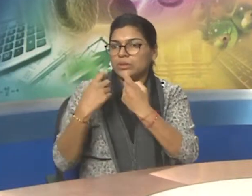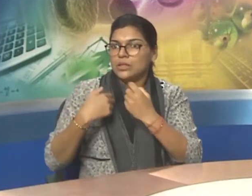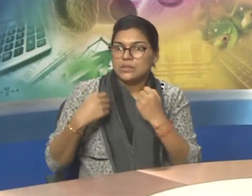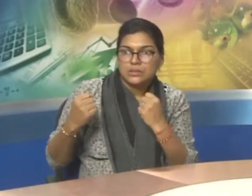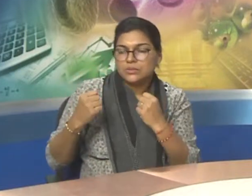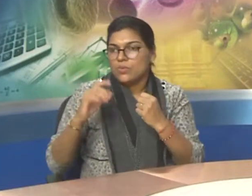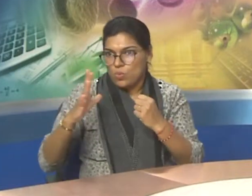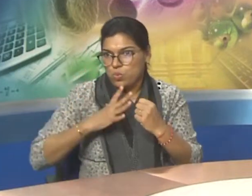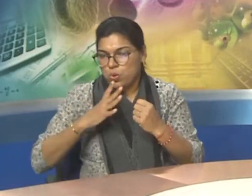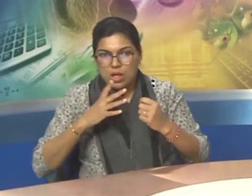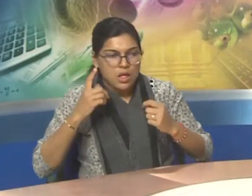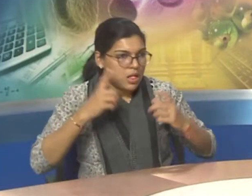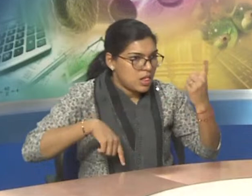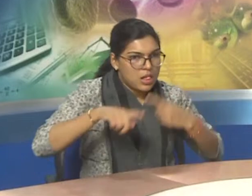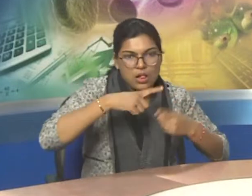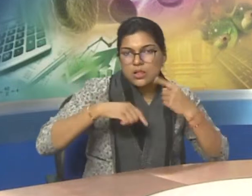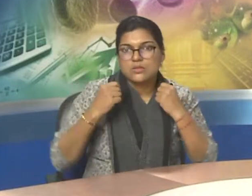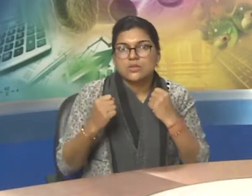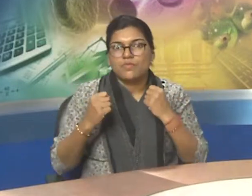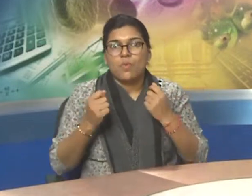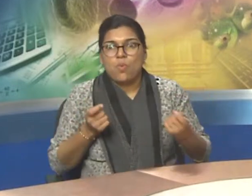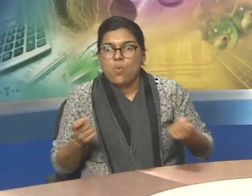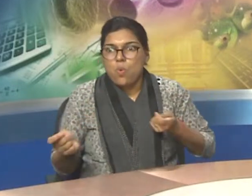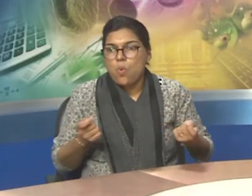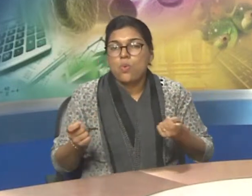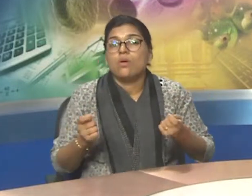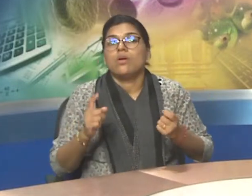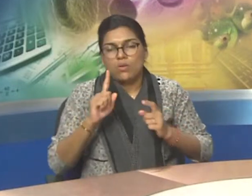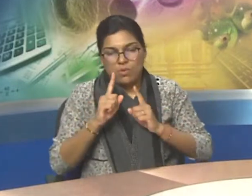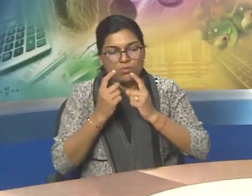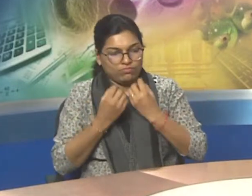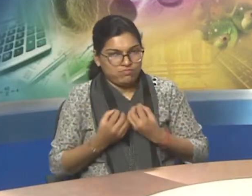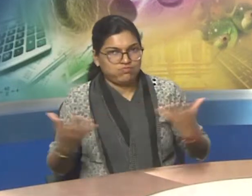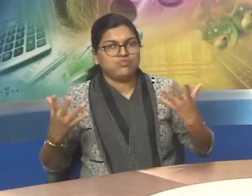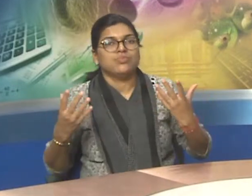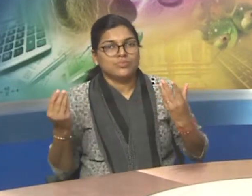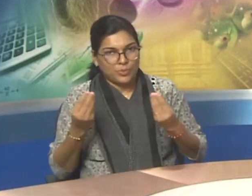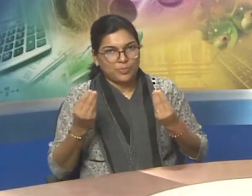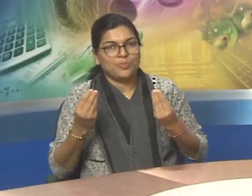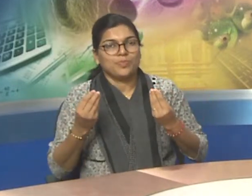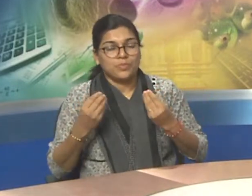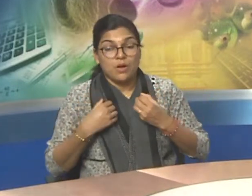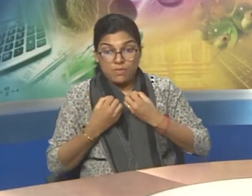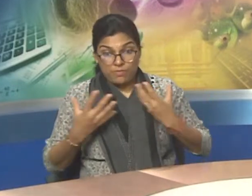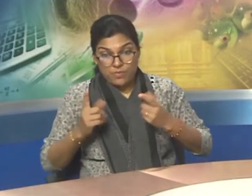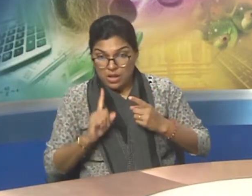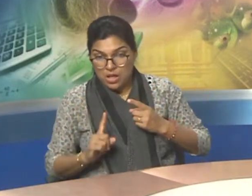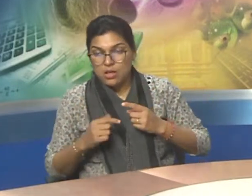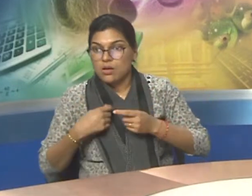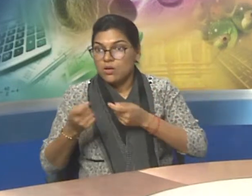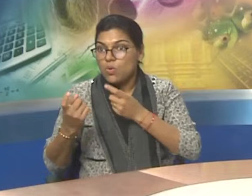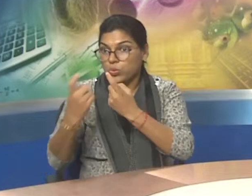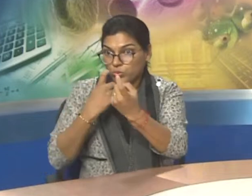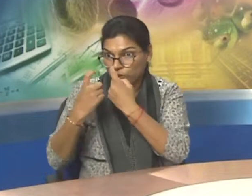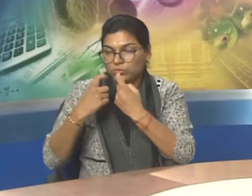of staff. According to the libraries' need, as the library services are